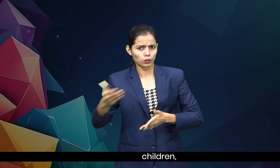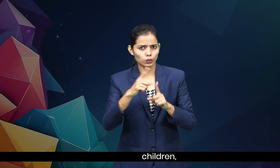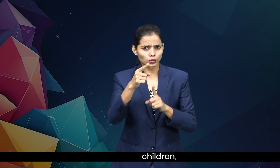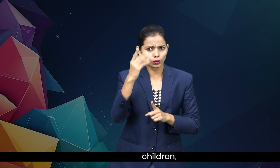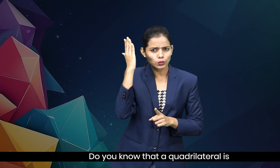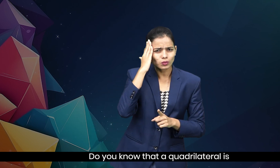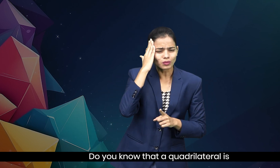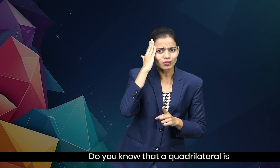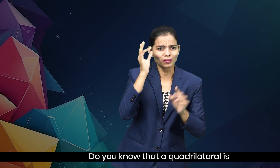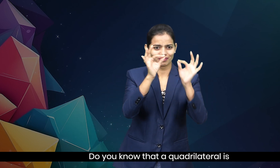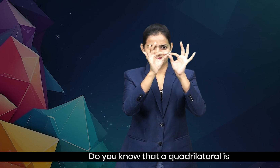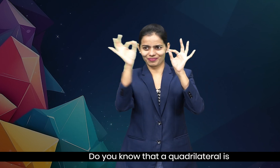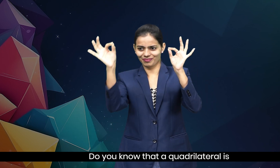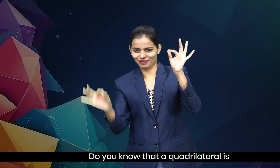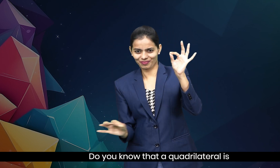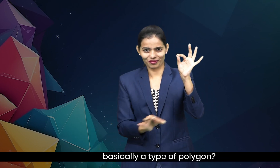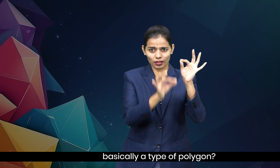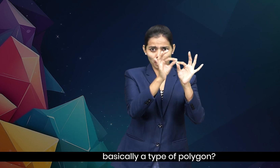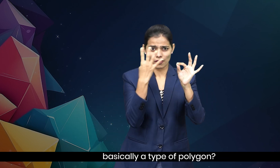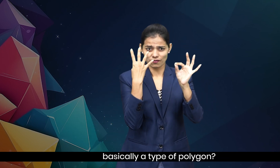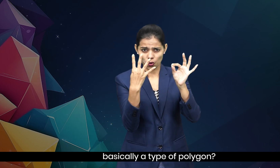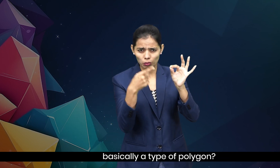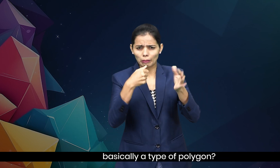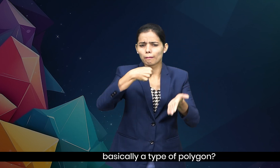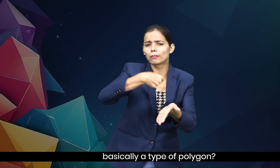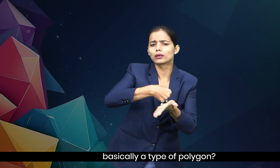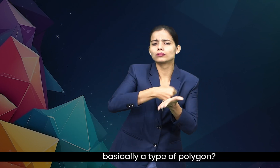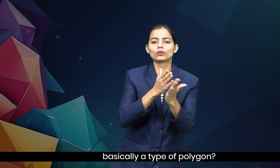Children, do you know that a quadrilateral is basically a type of polygon?